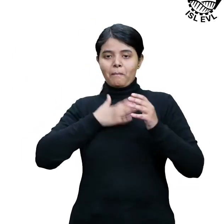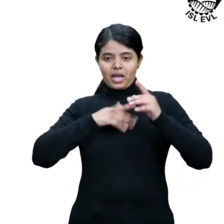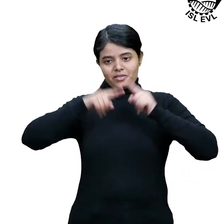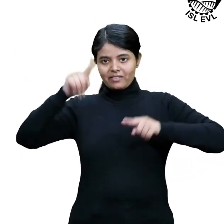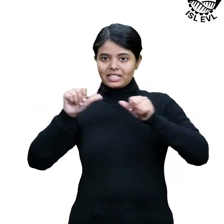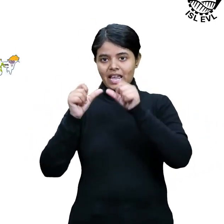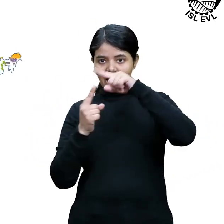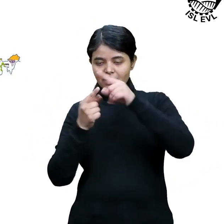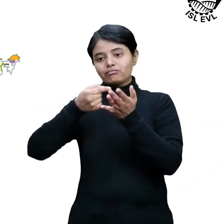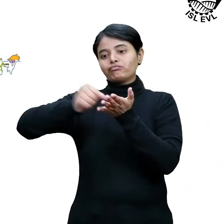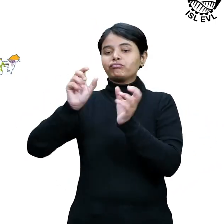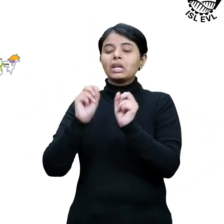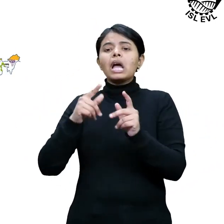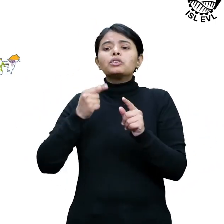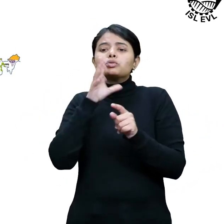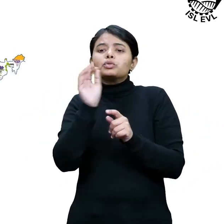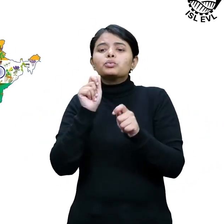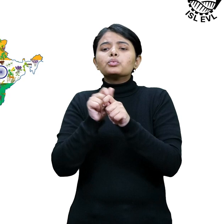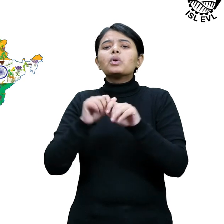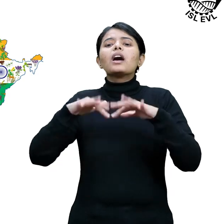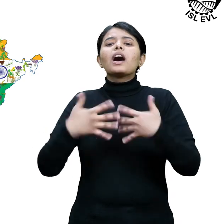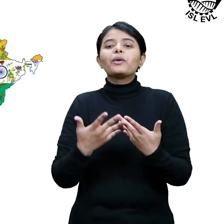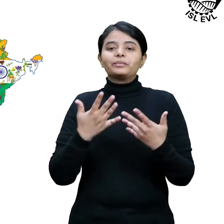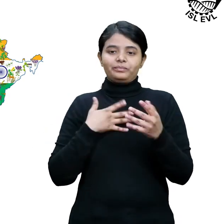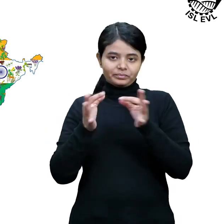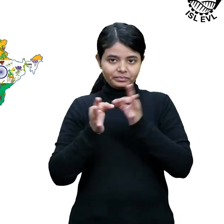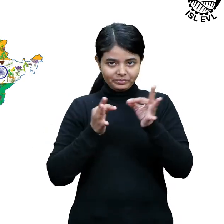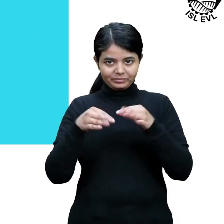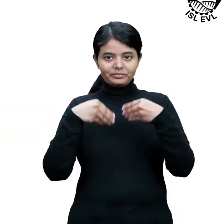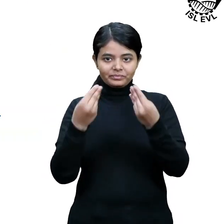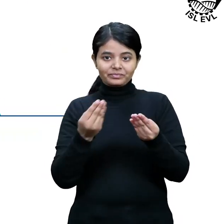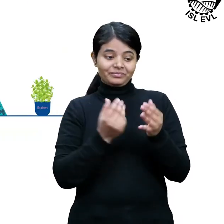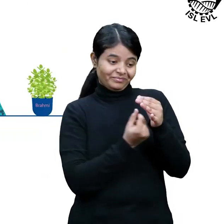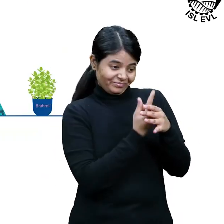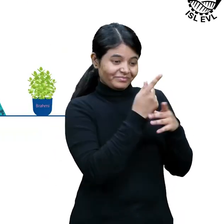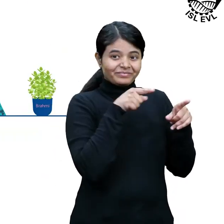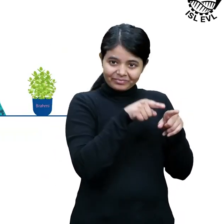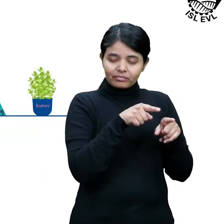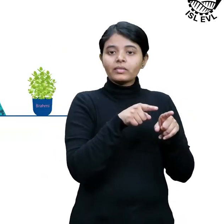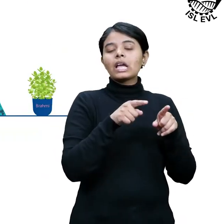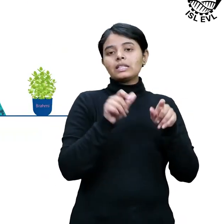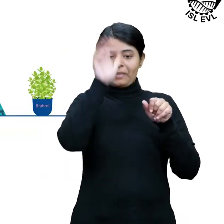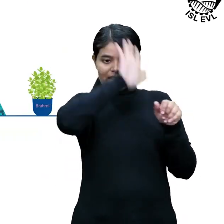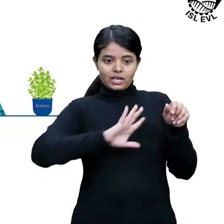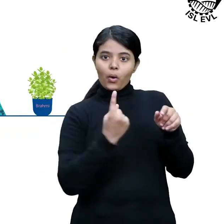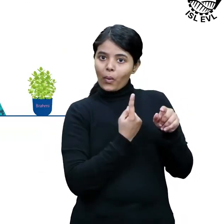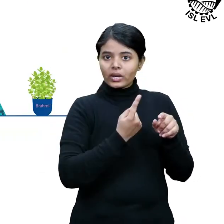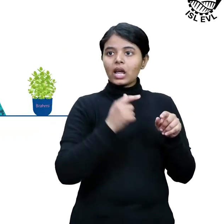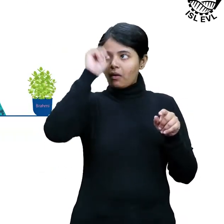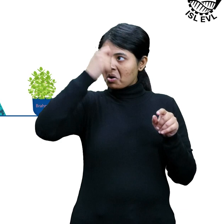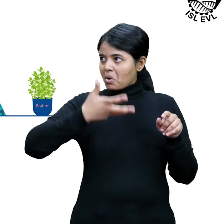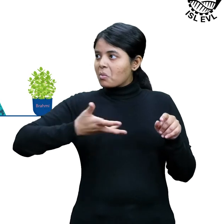use biological resources from India needs to obtain due permits. For example, if a company wants to